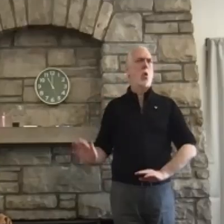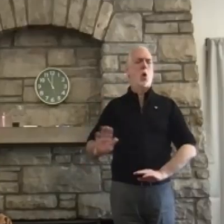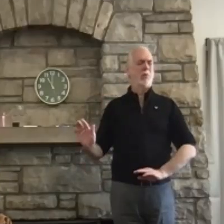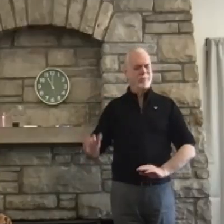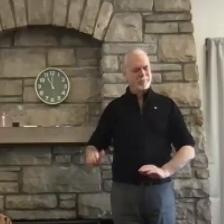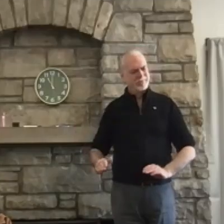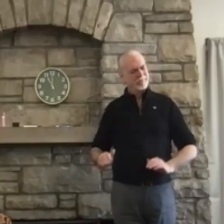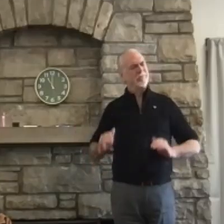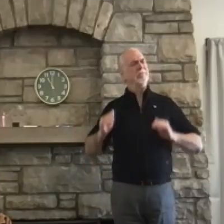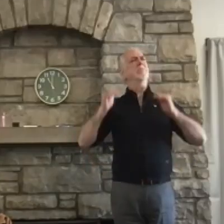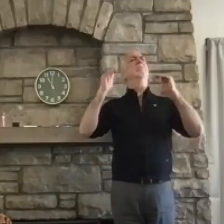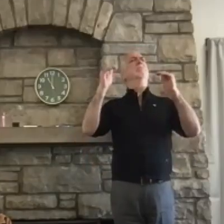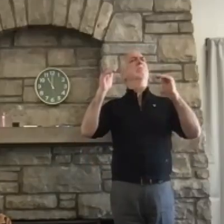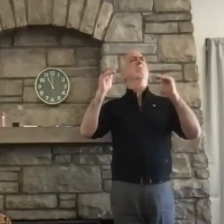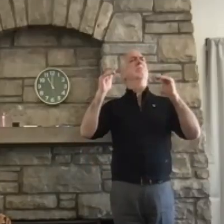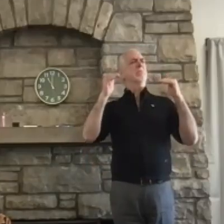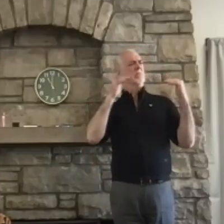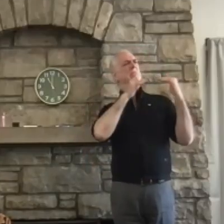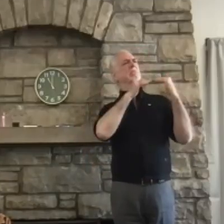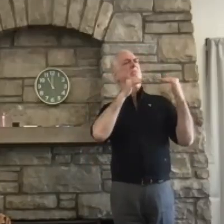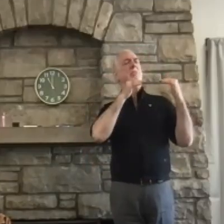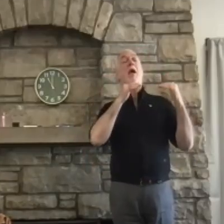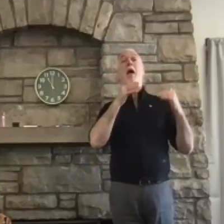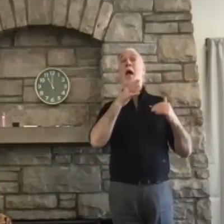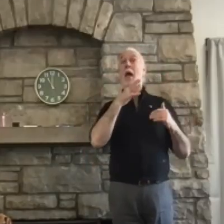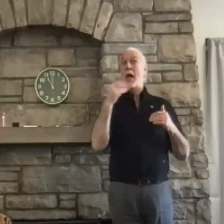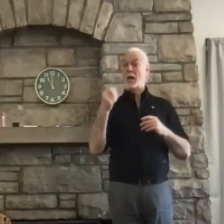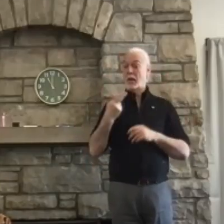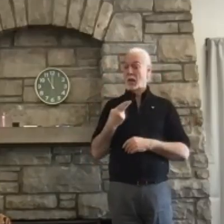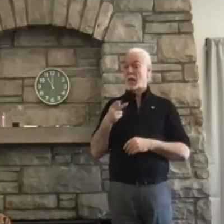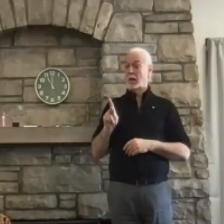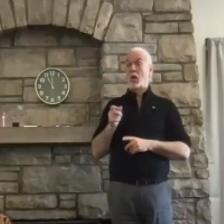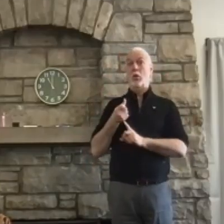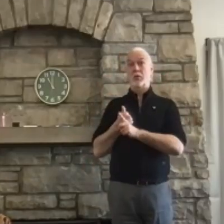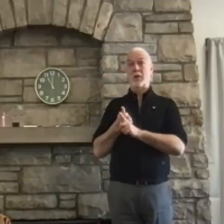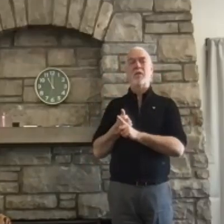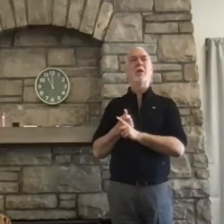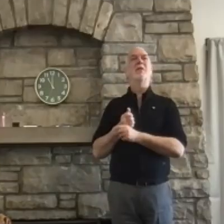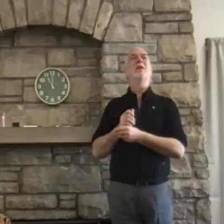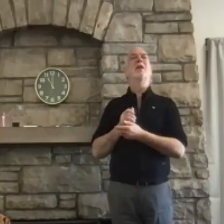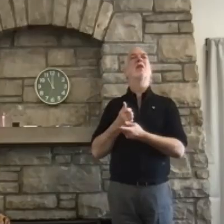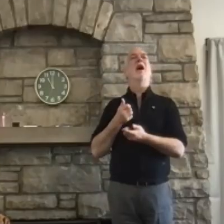and became an advocate for